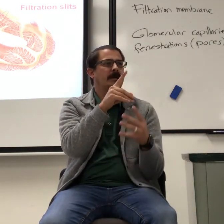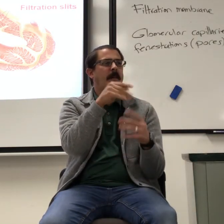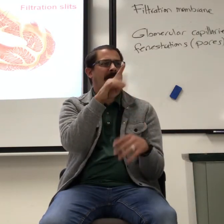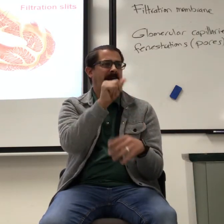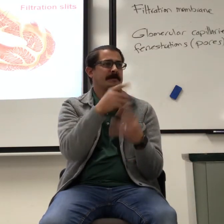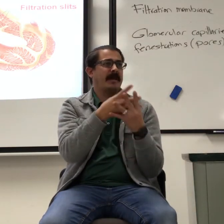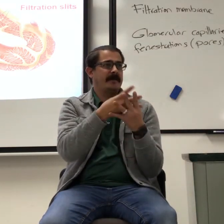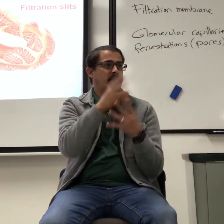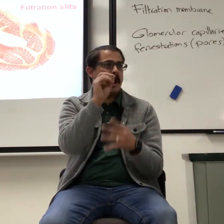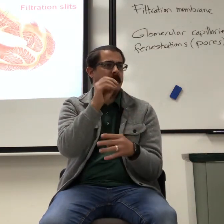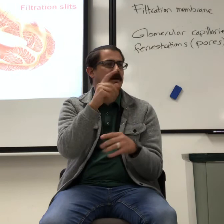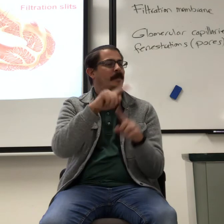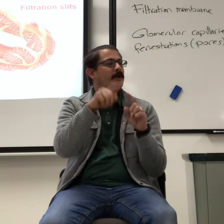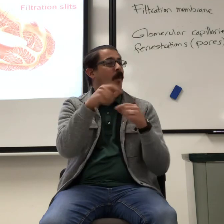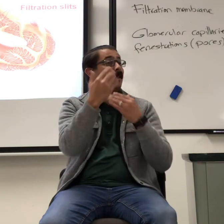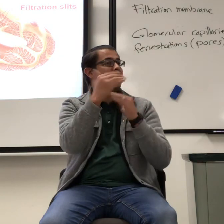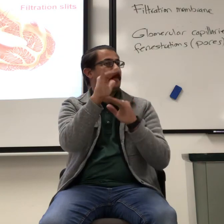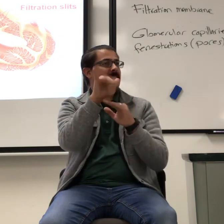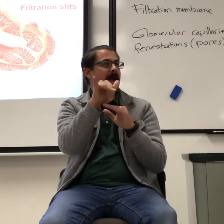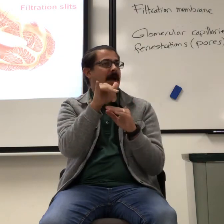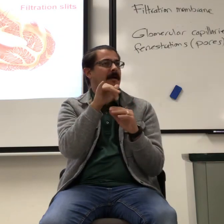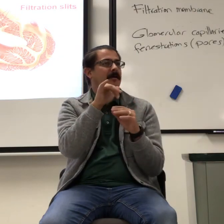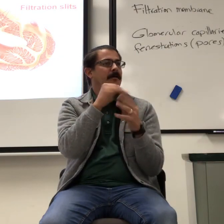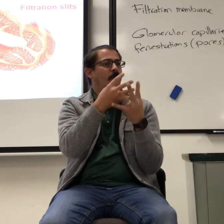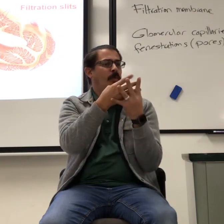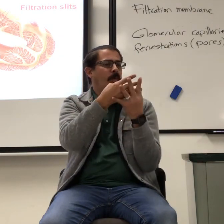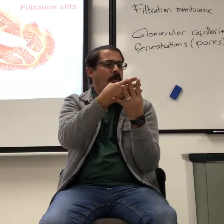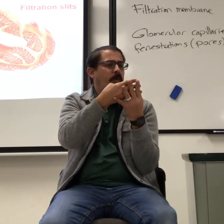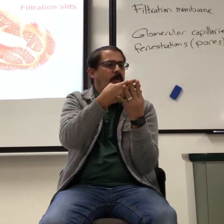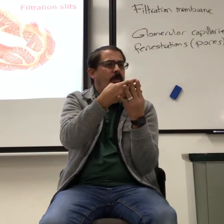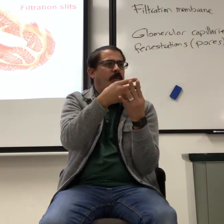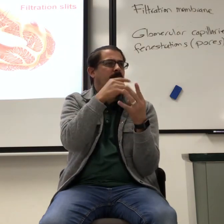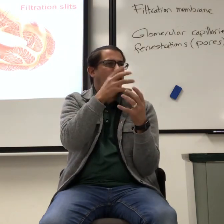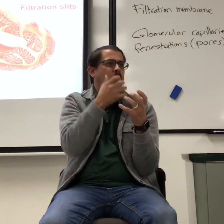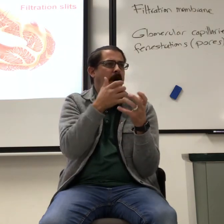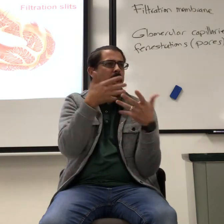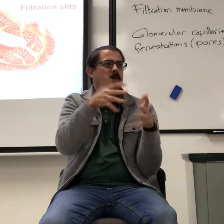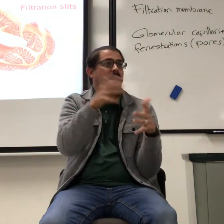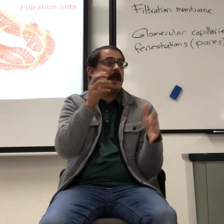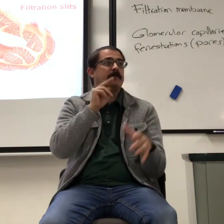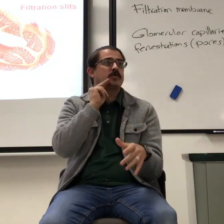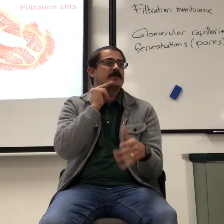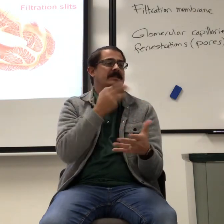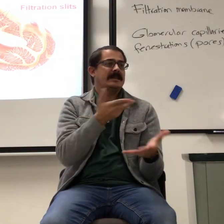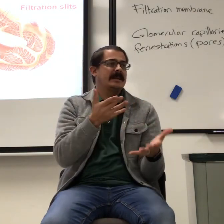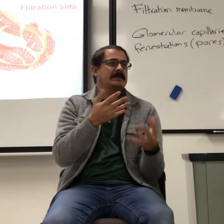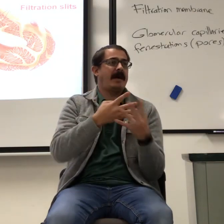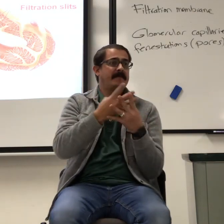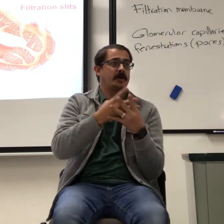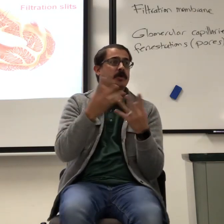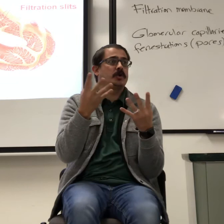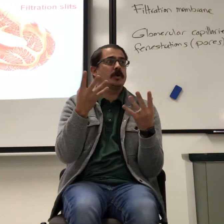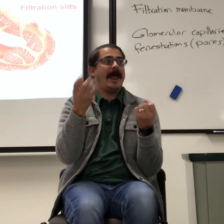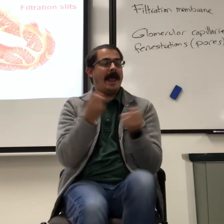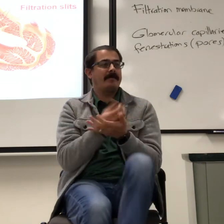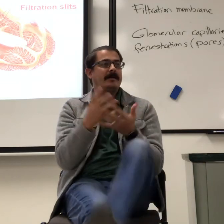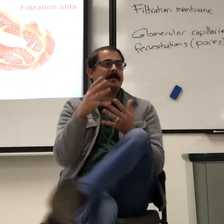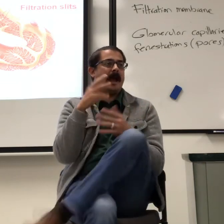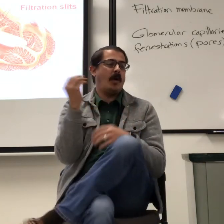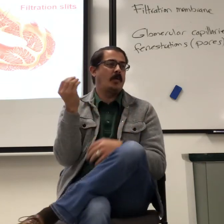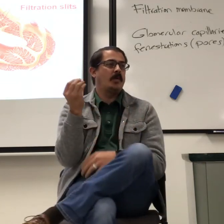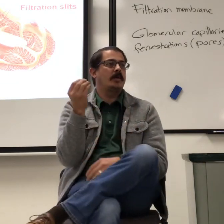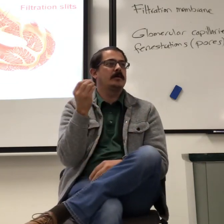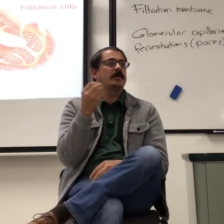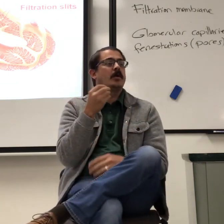want to limit that. You don't want to lose a lot of nutritious things by filtering everything out. And so the